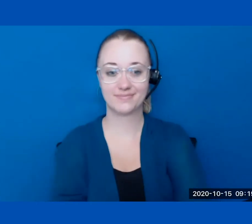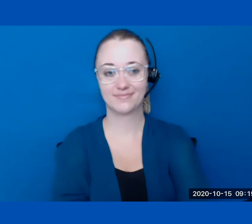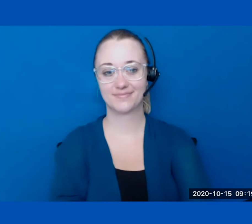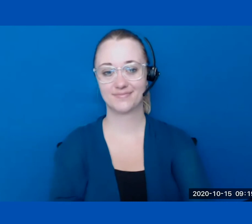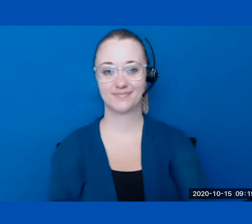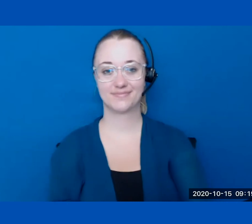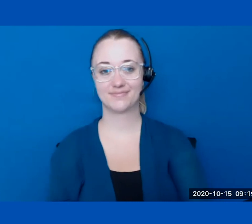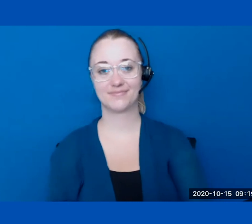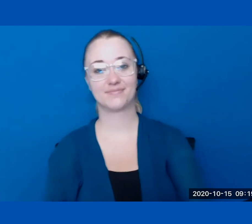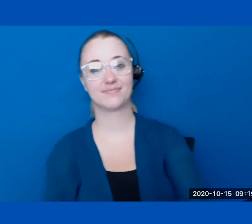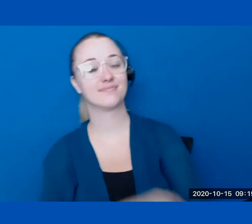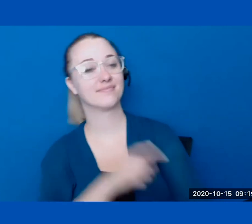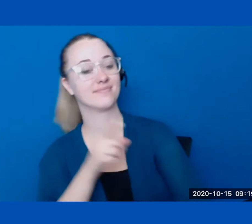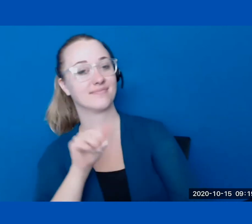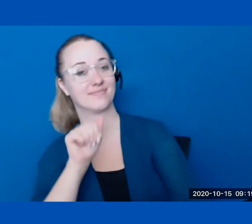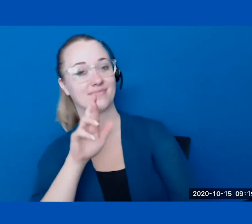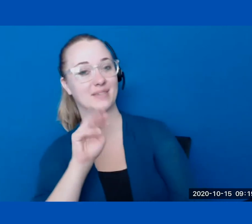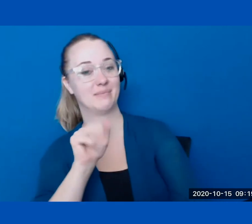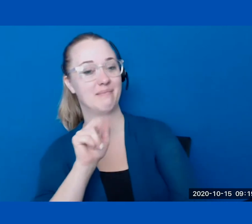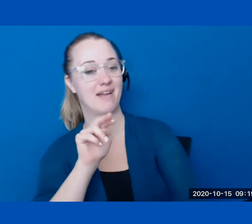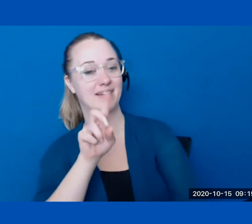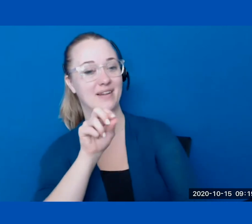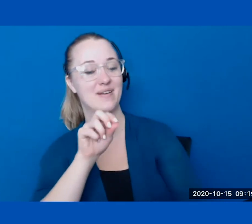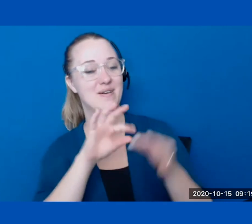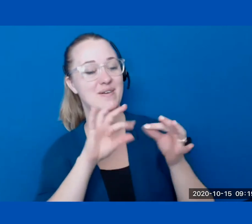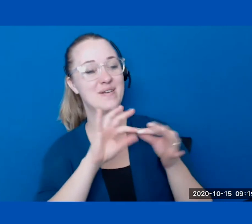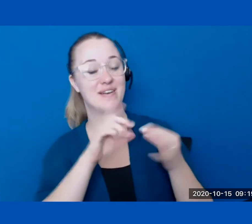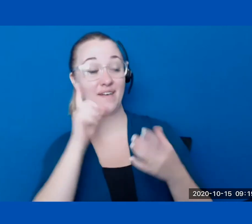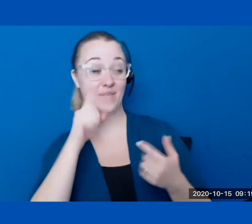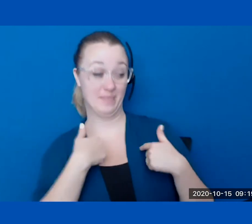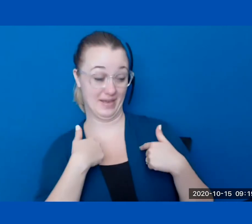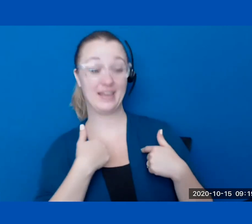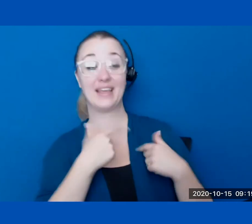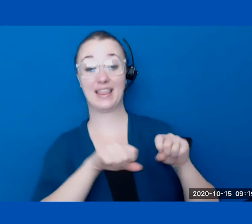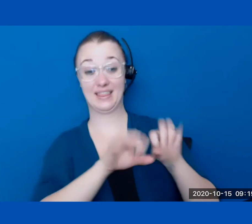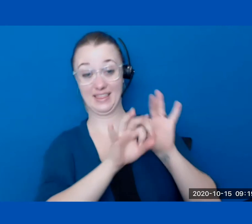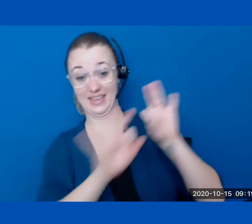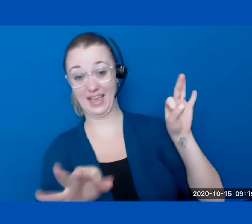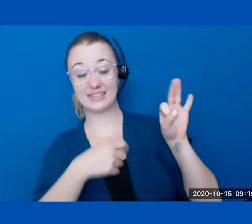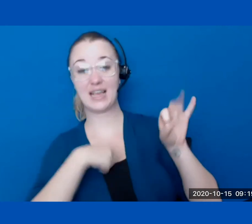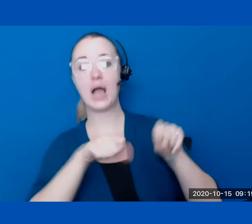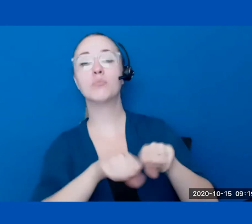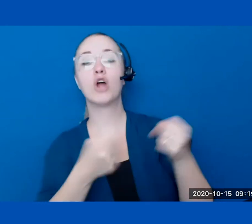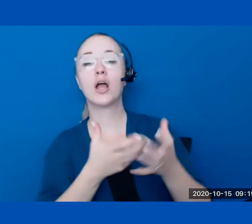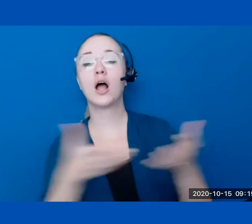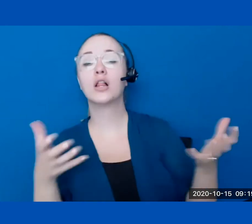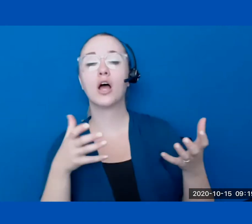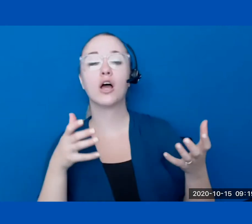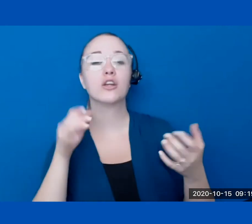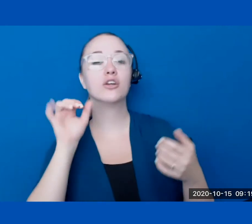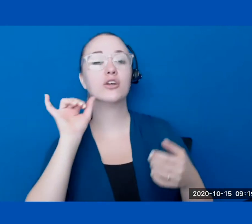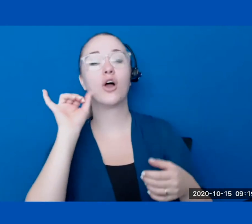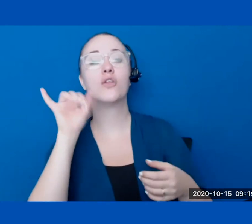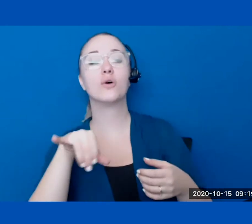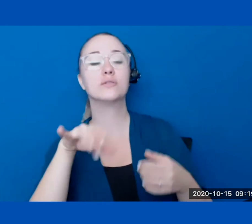see, I would have to say for me, the canes that I tend to break a lot is the NFB canes. For those who are not familiar with those are